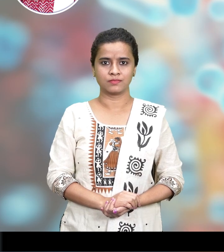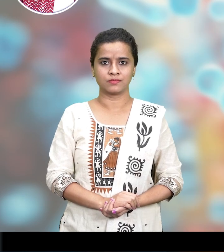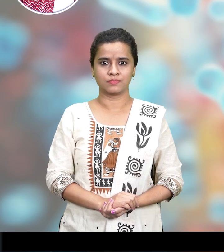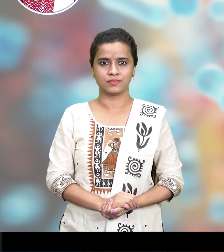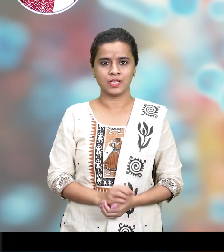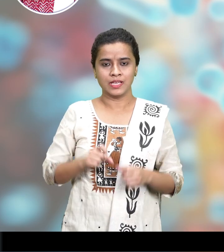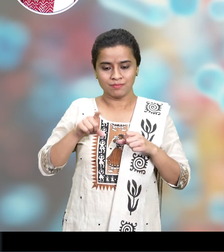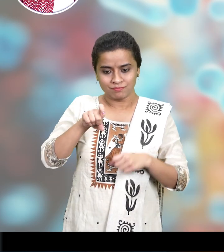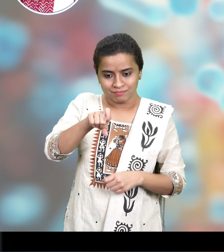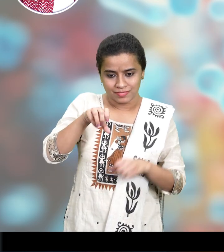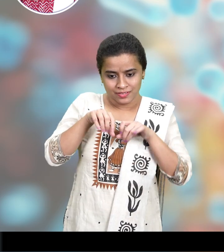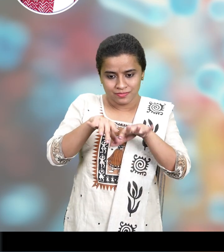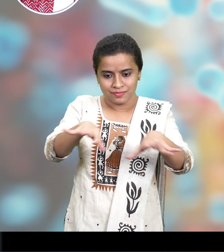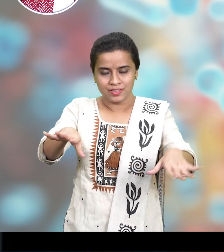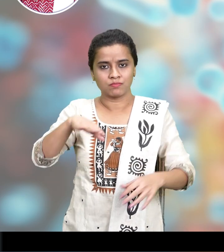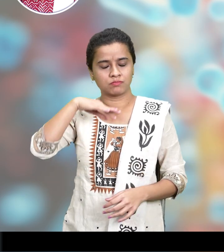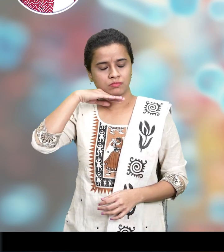Infectious diseases,